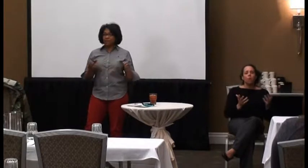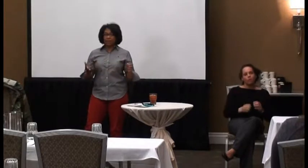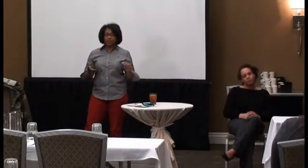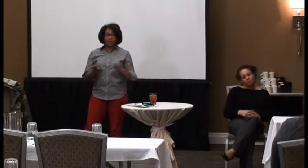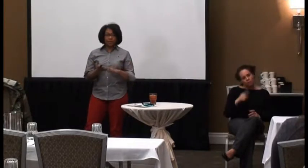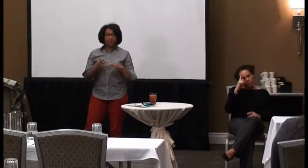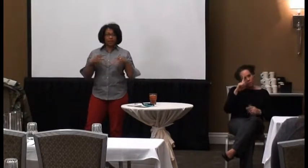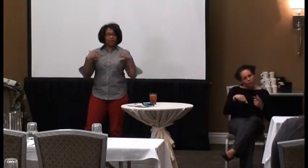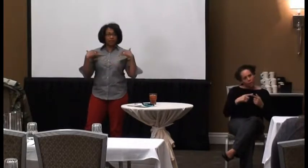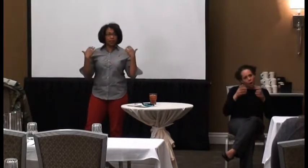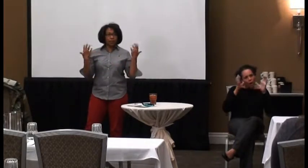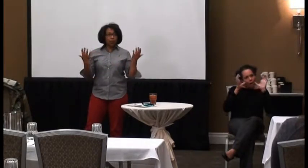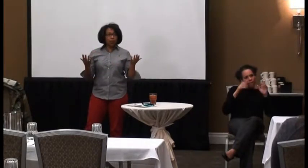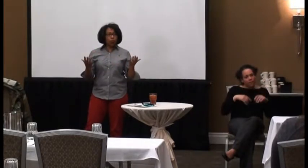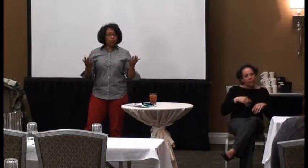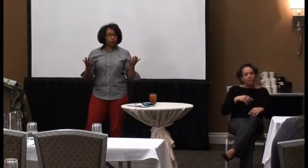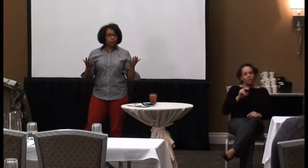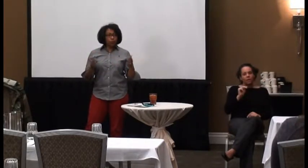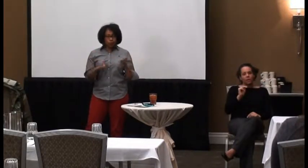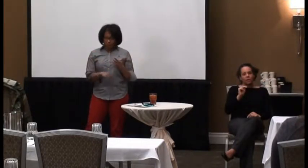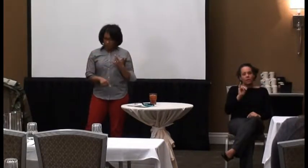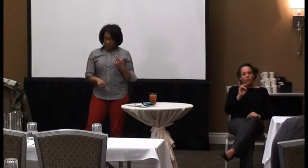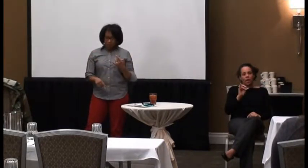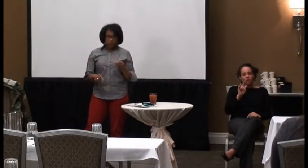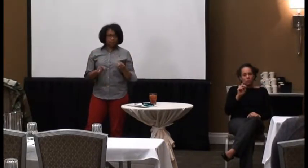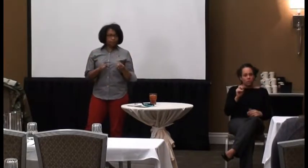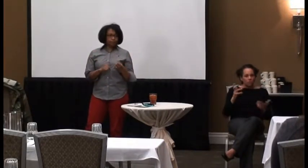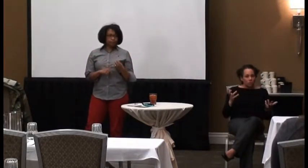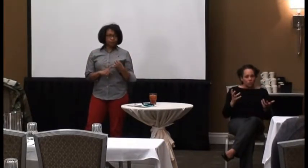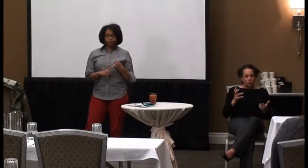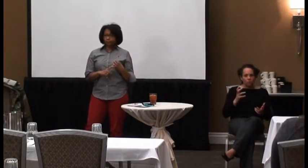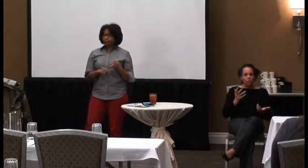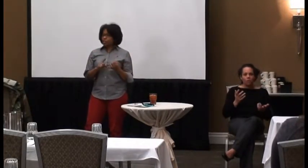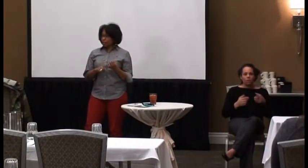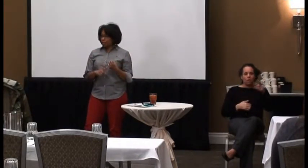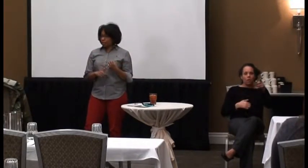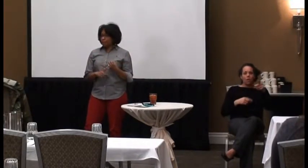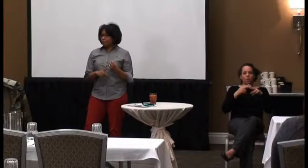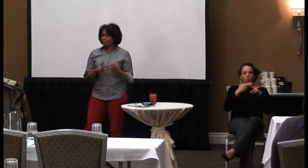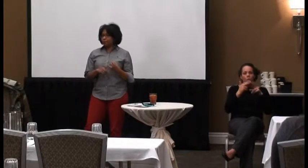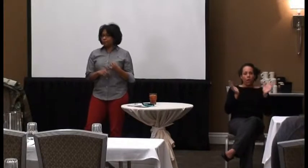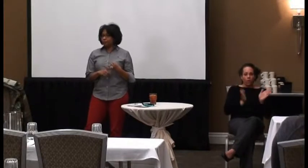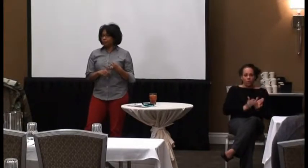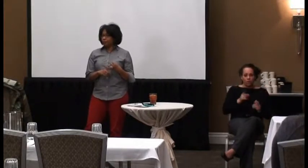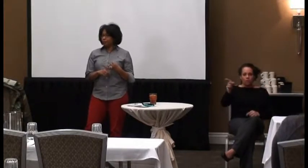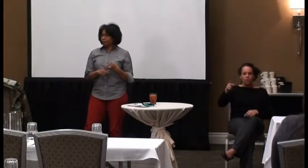about caffeine. Think about nicotine. Weight loss. Jittery.